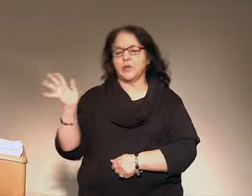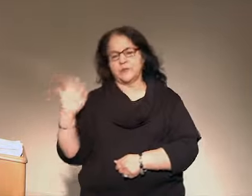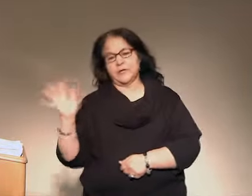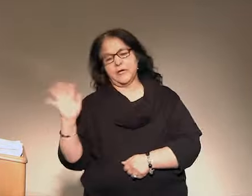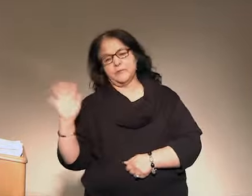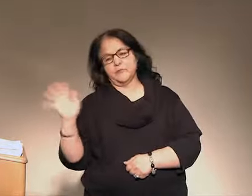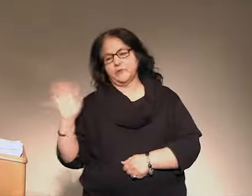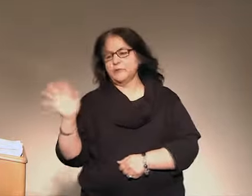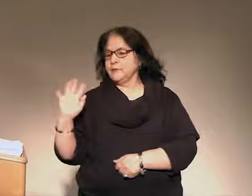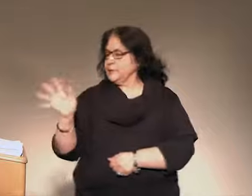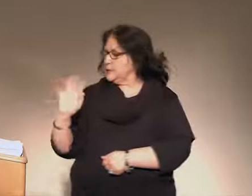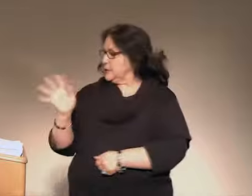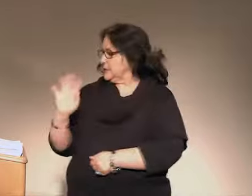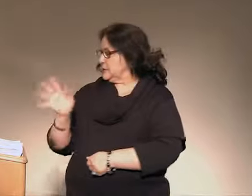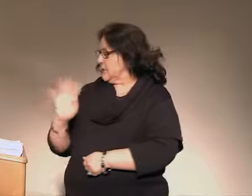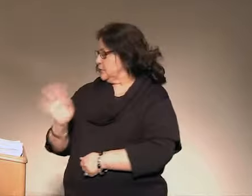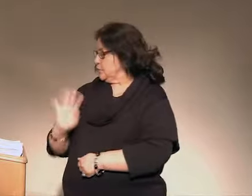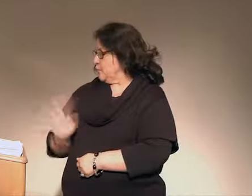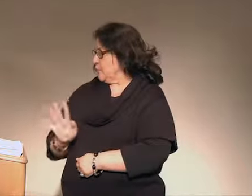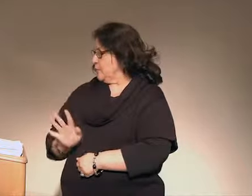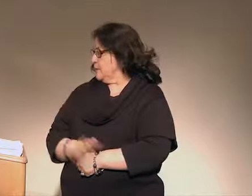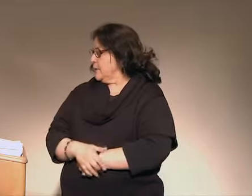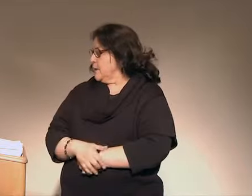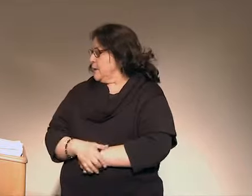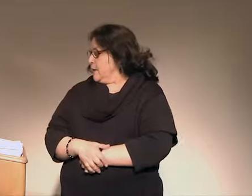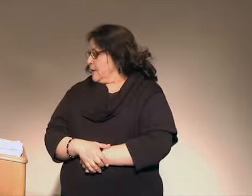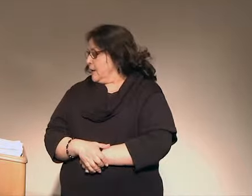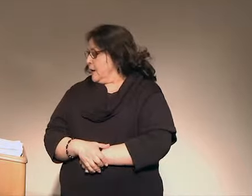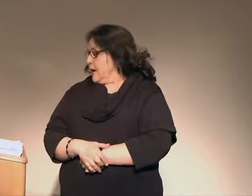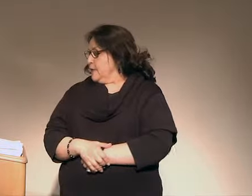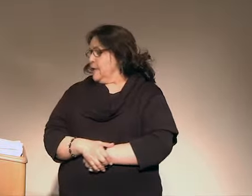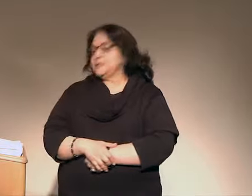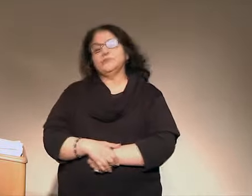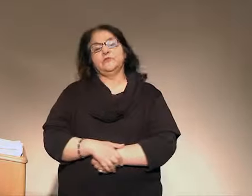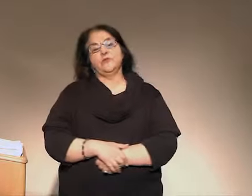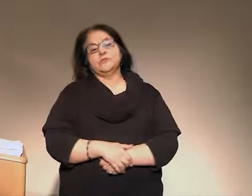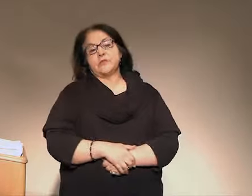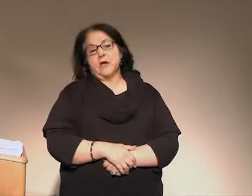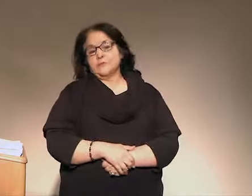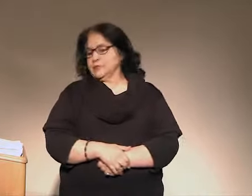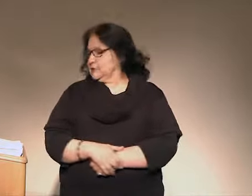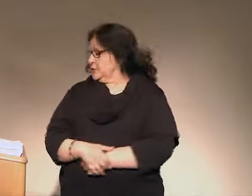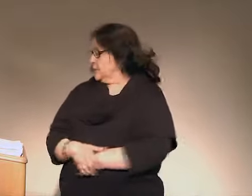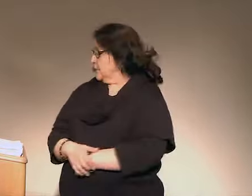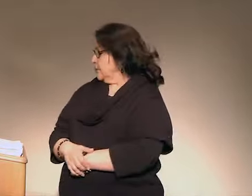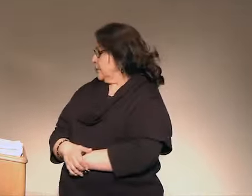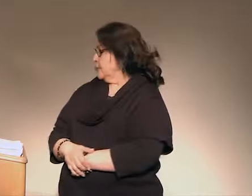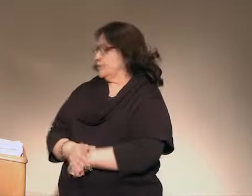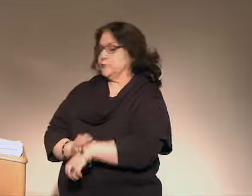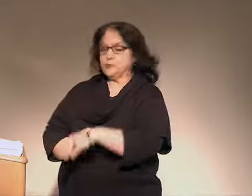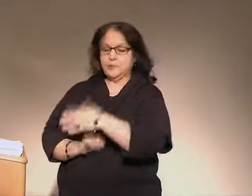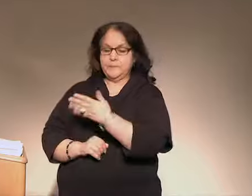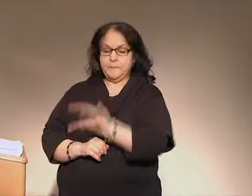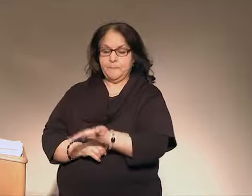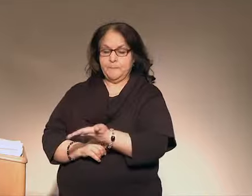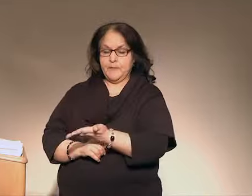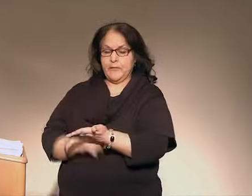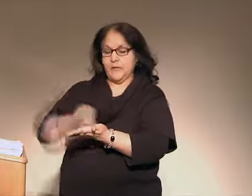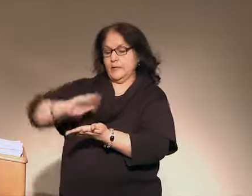dominant hand moving side to side, that's wrong. And the last set of words is objects. First one